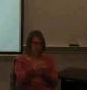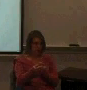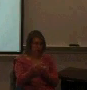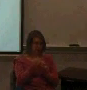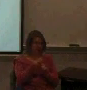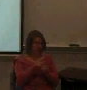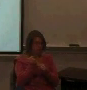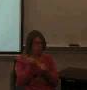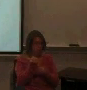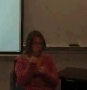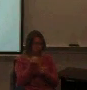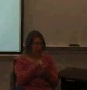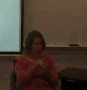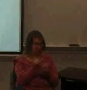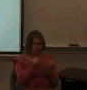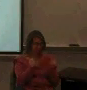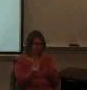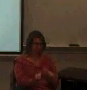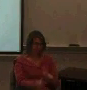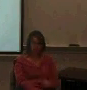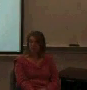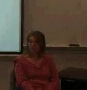conformation.